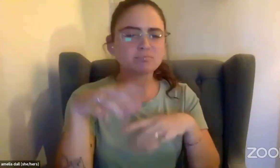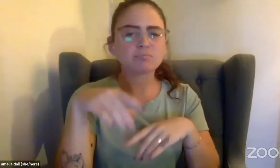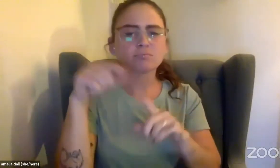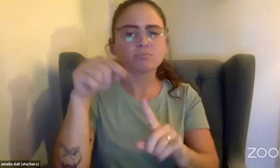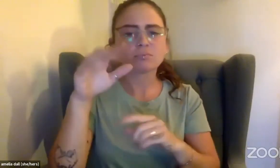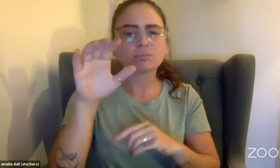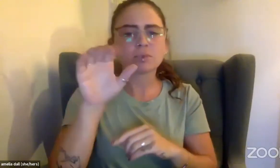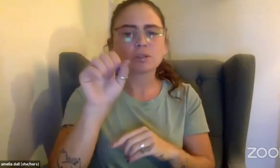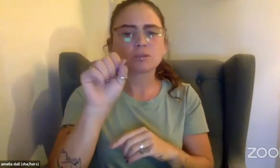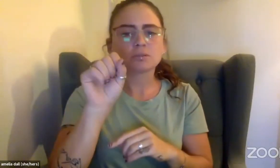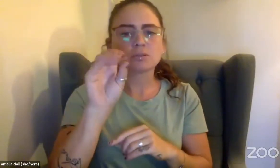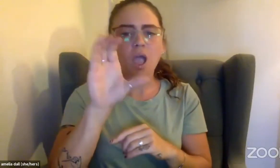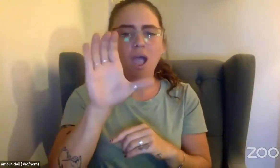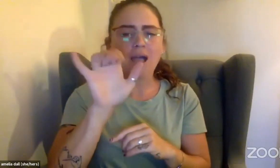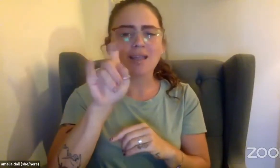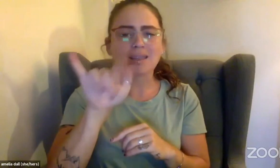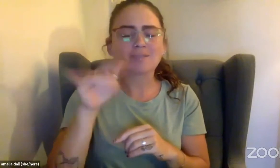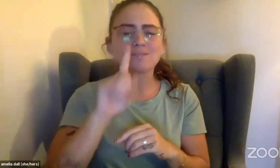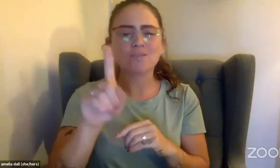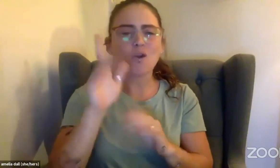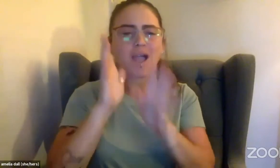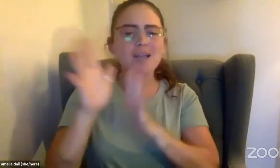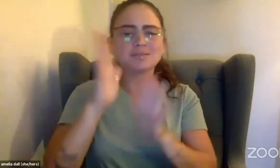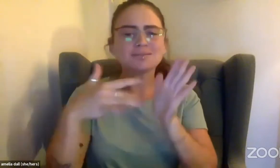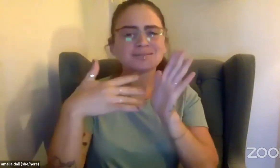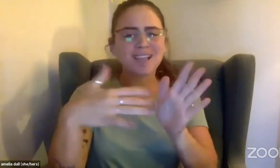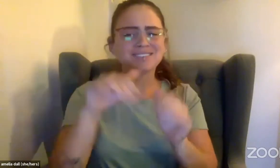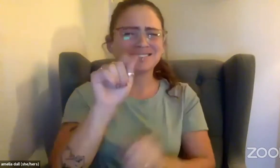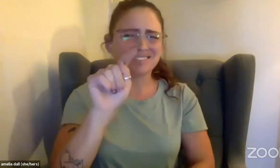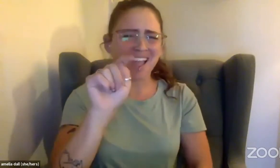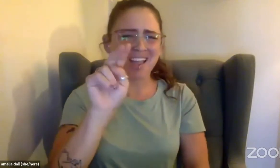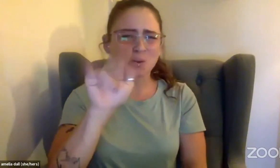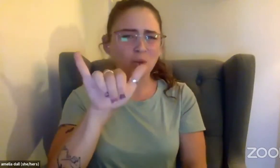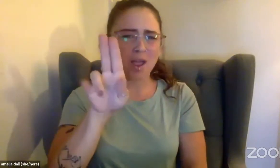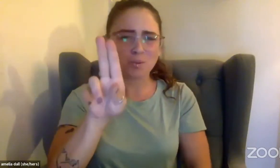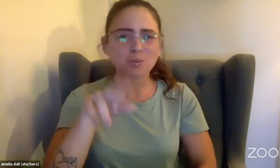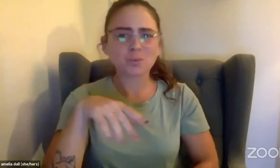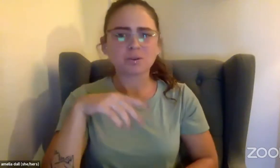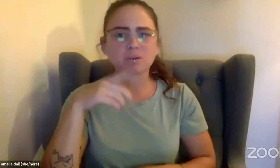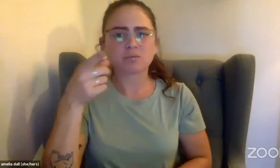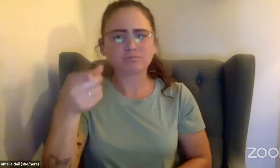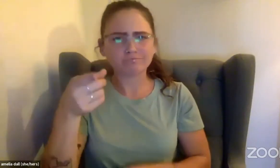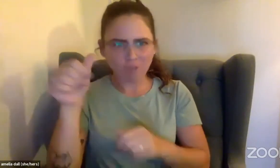at NYU are also composed of mostly white people.